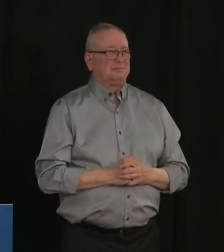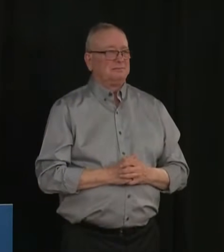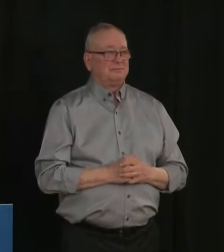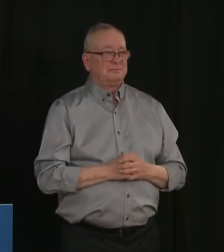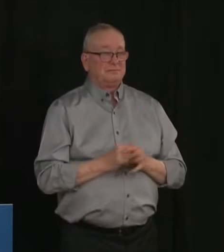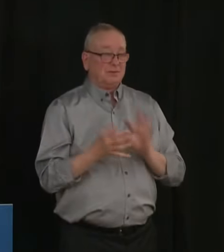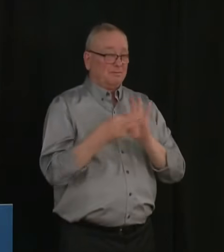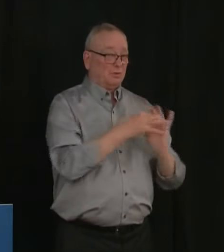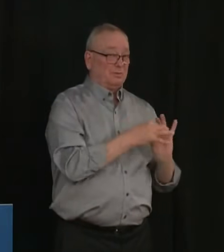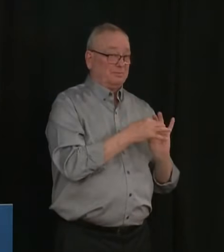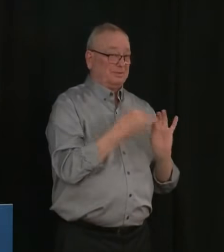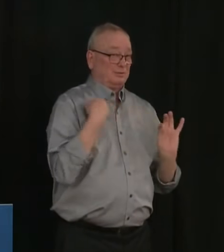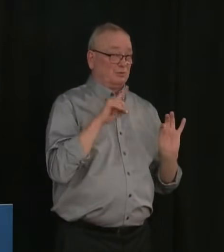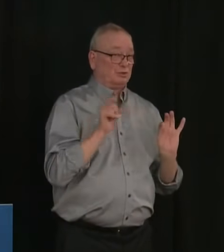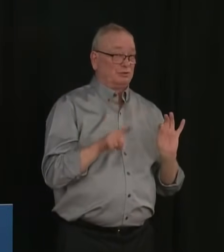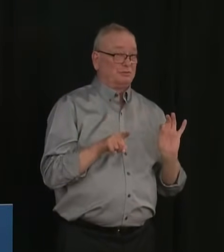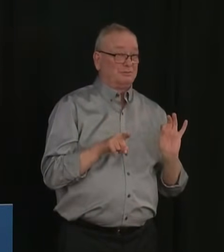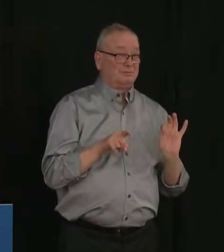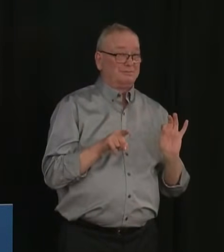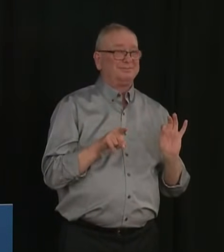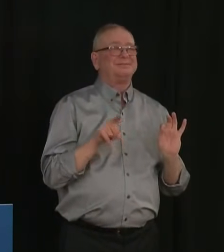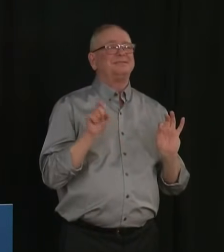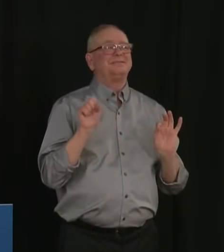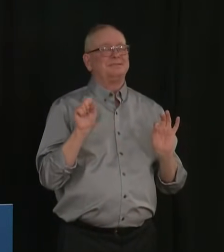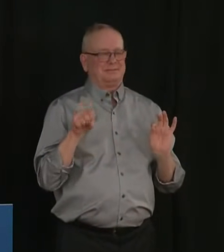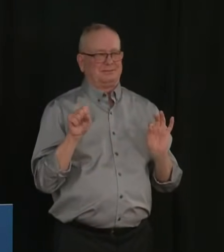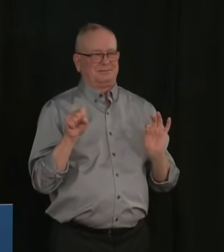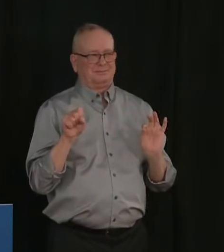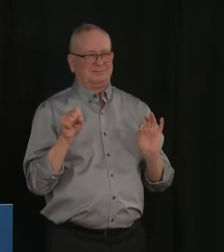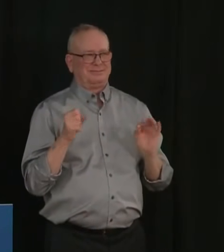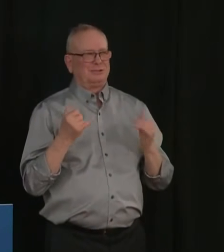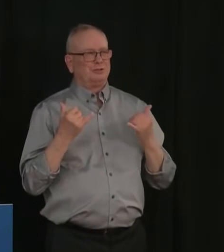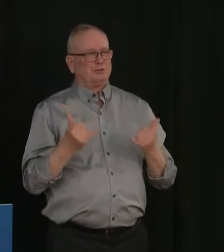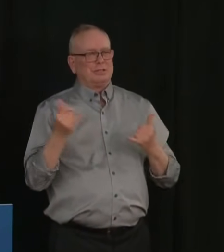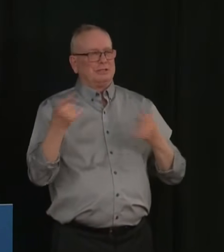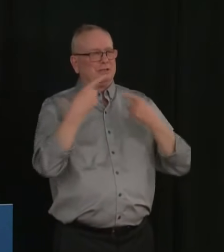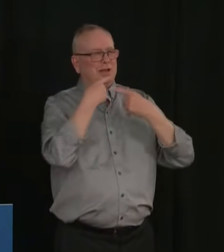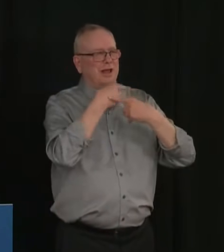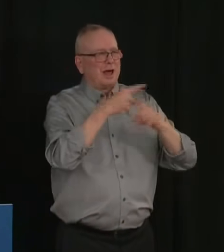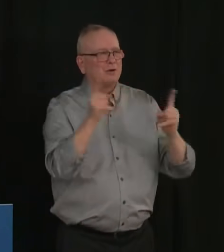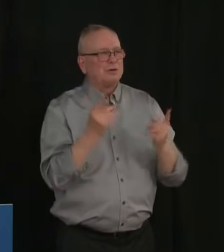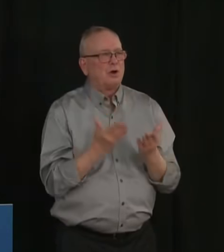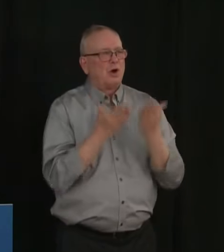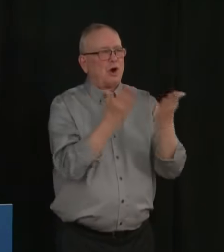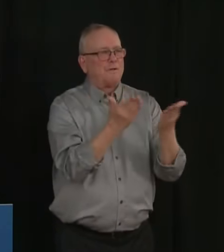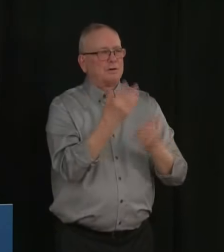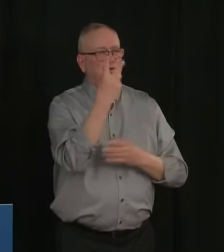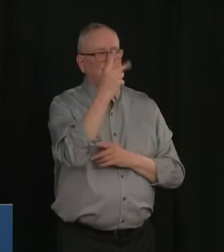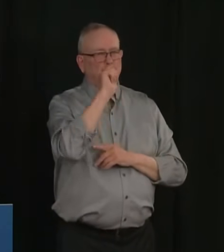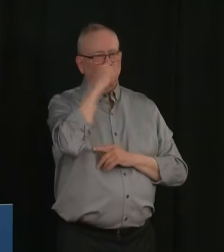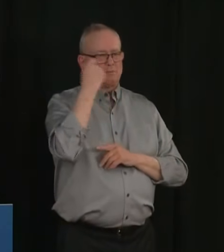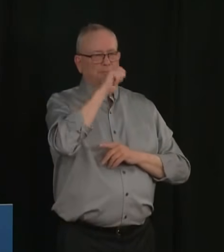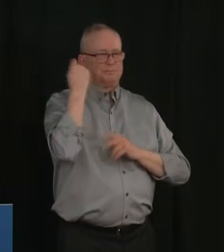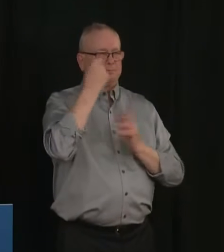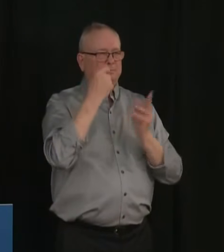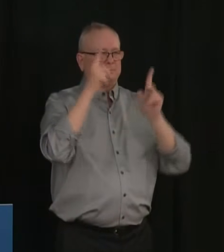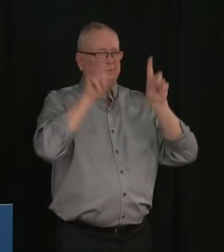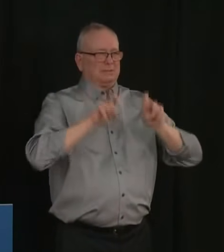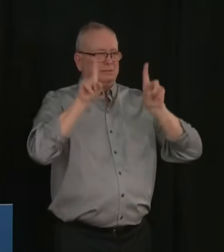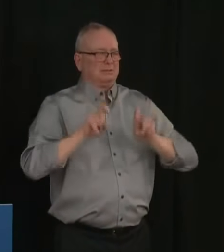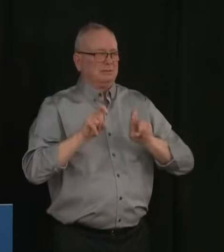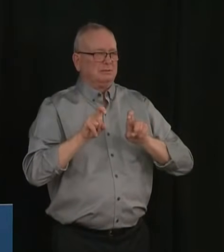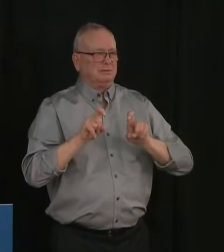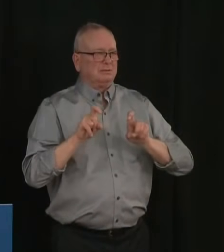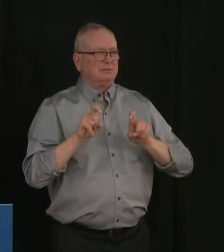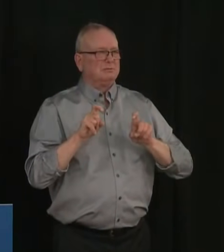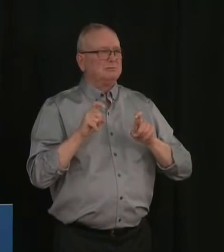on the changes that you announced today, having the two tests, the assumption that these are variants and requiring the two tests, and